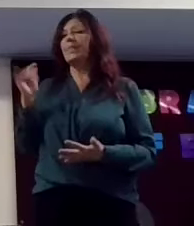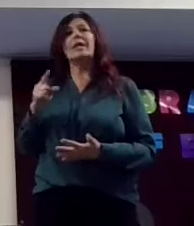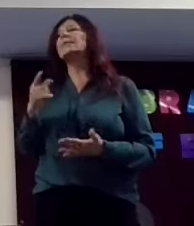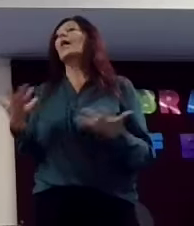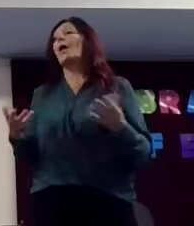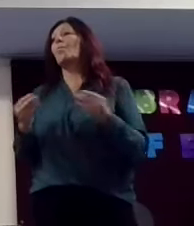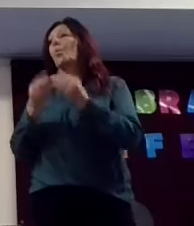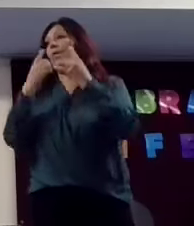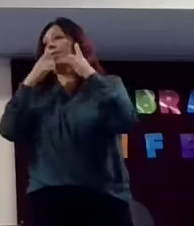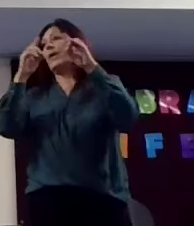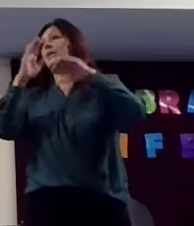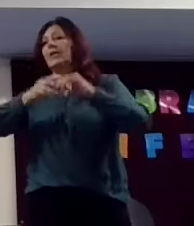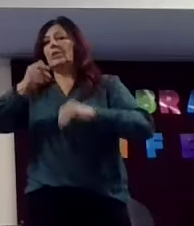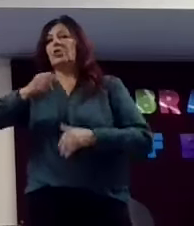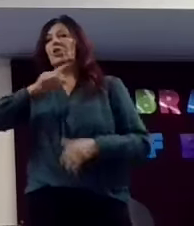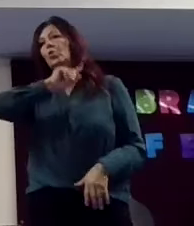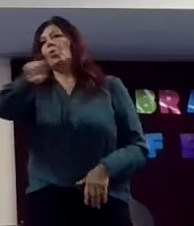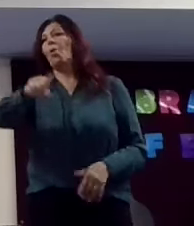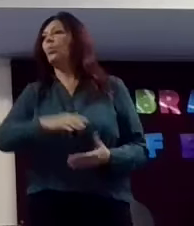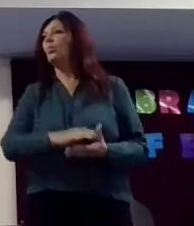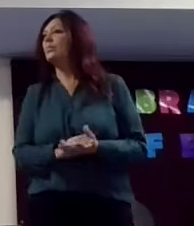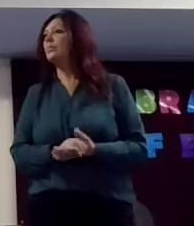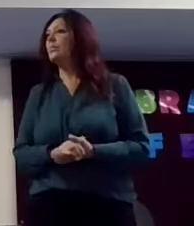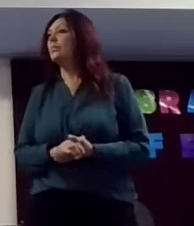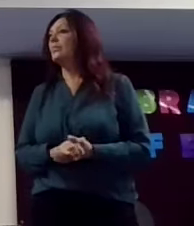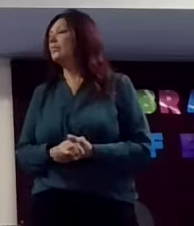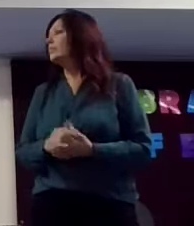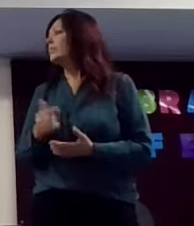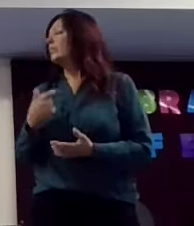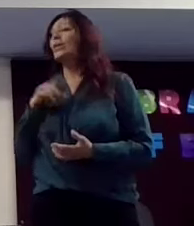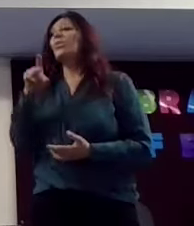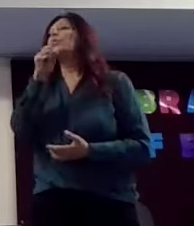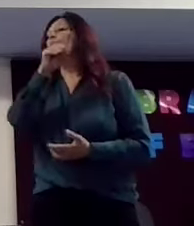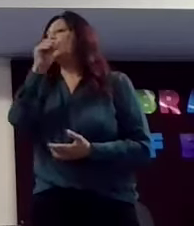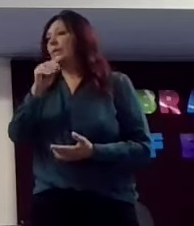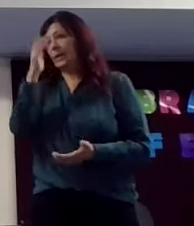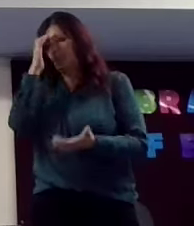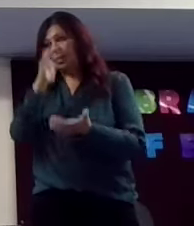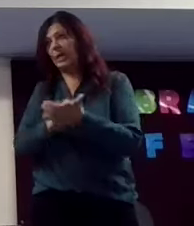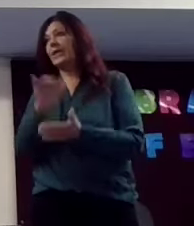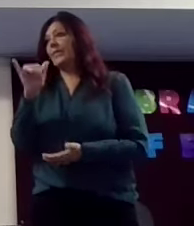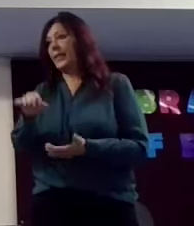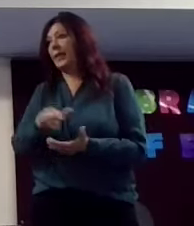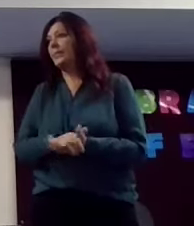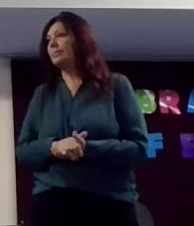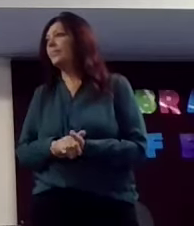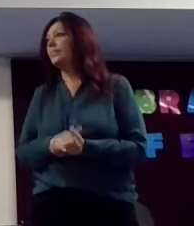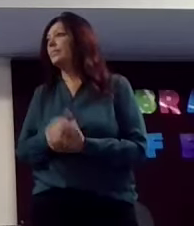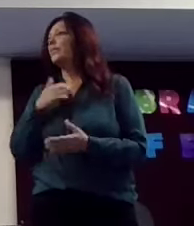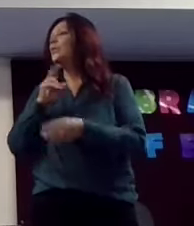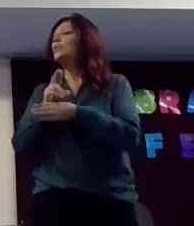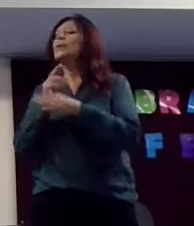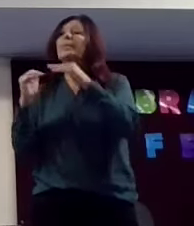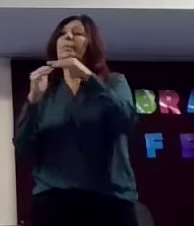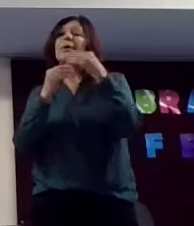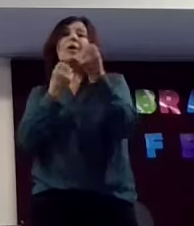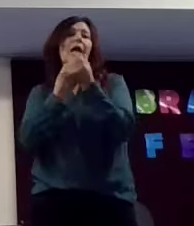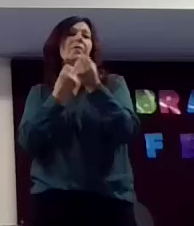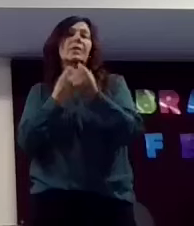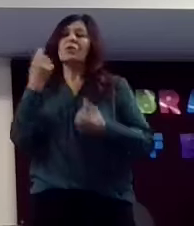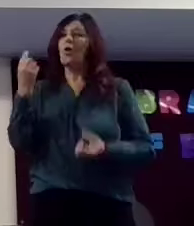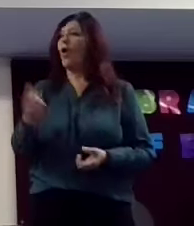that's a lot more effective than a judge saying, go do this. And I 100% believe that. And we use peer advocates all